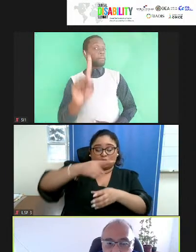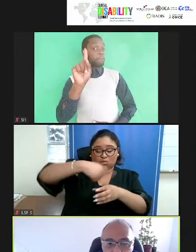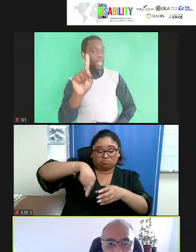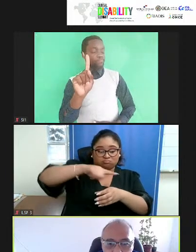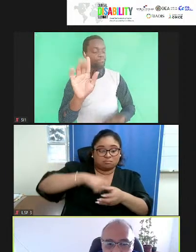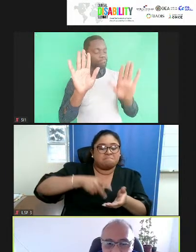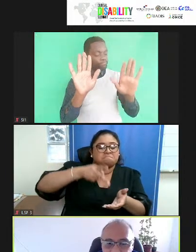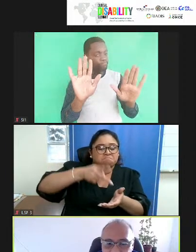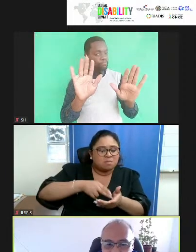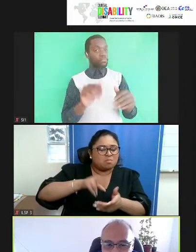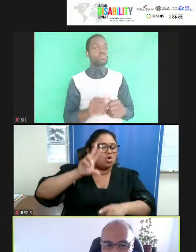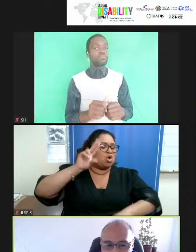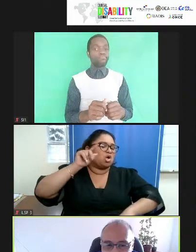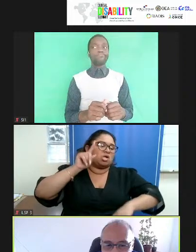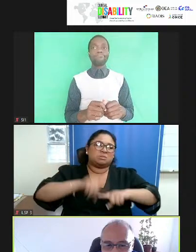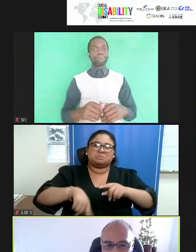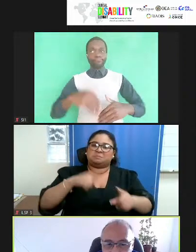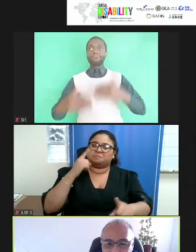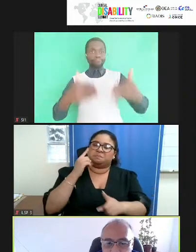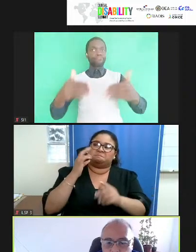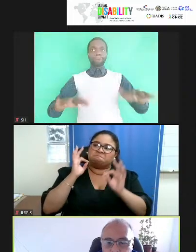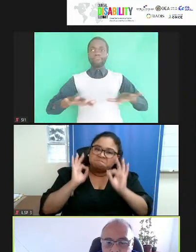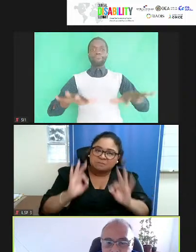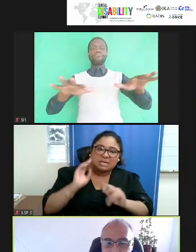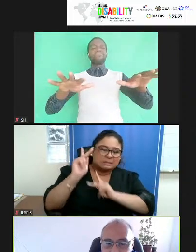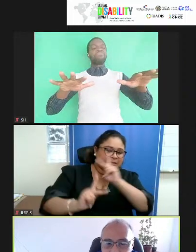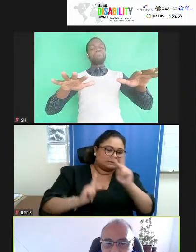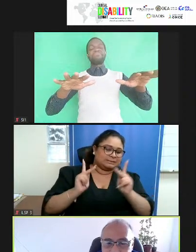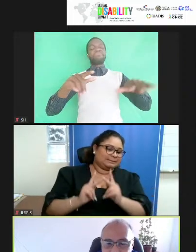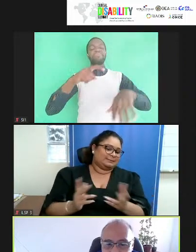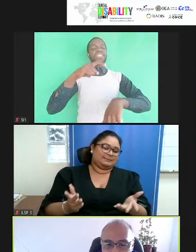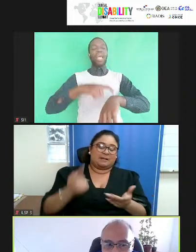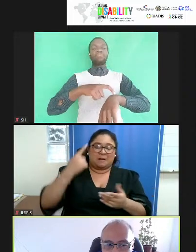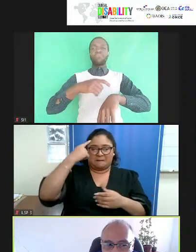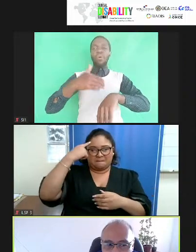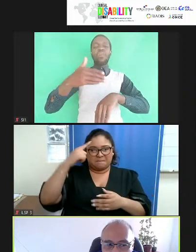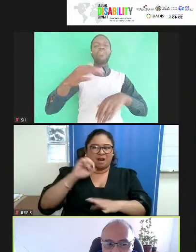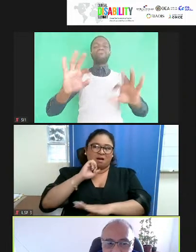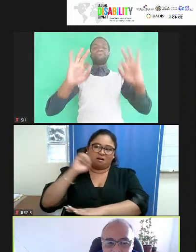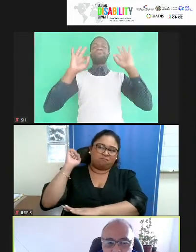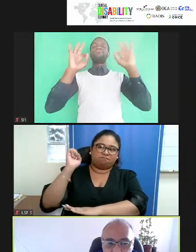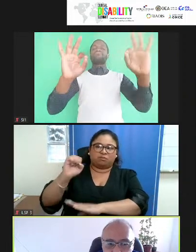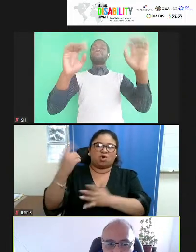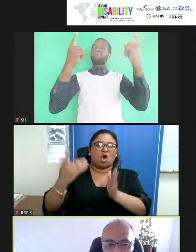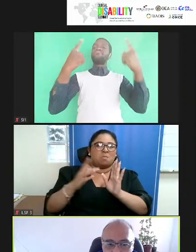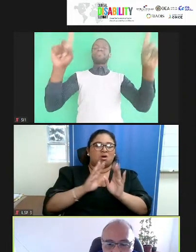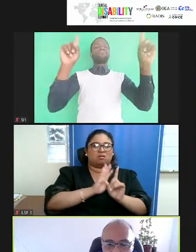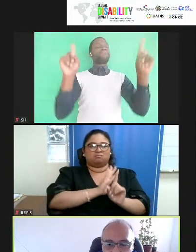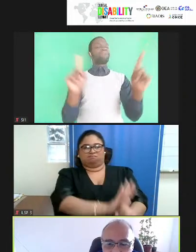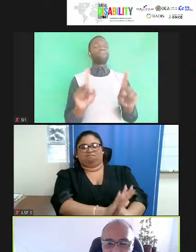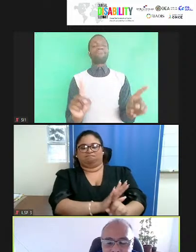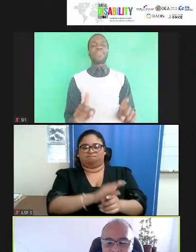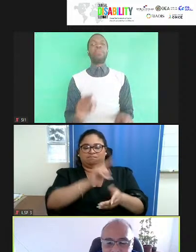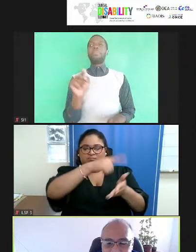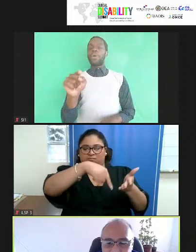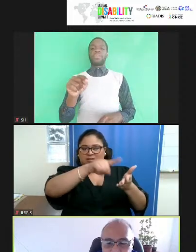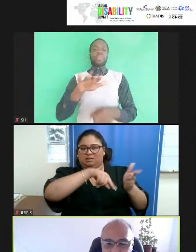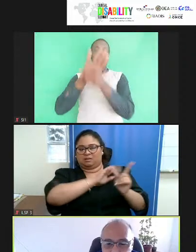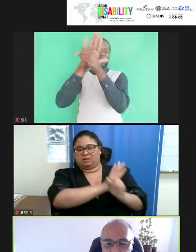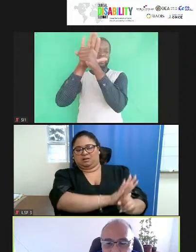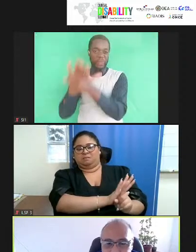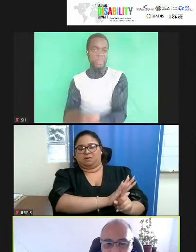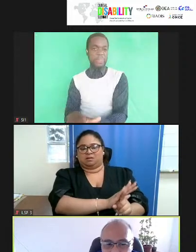however they have not been effective to share to fight the